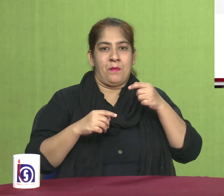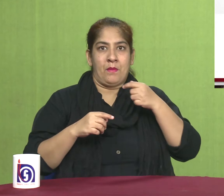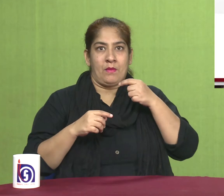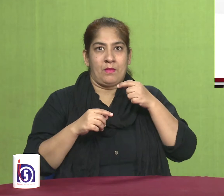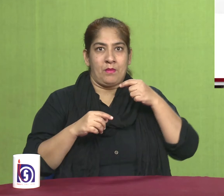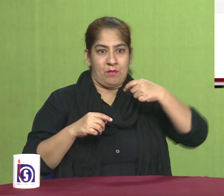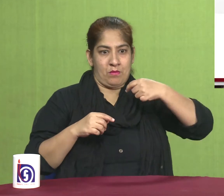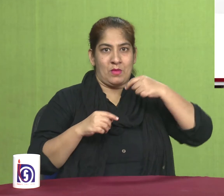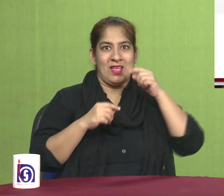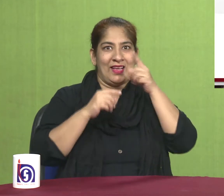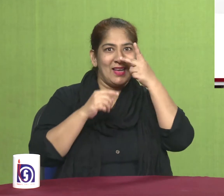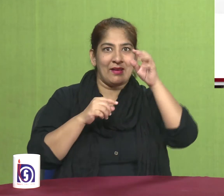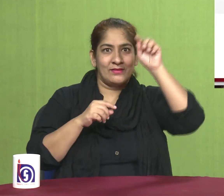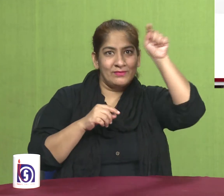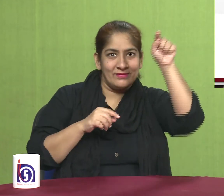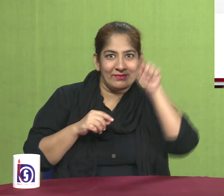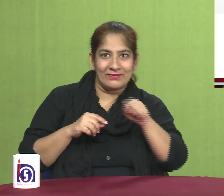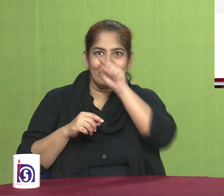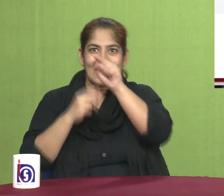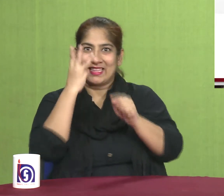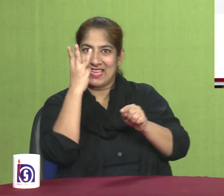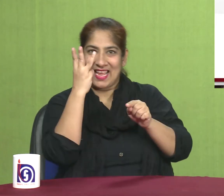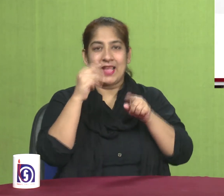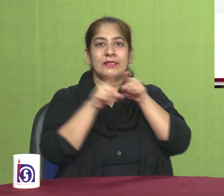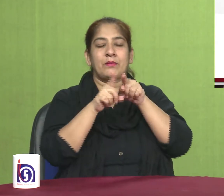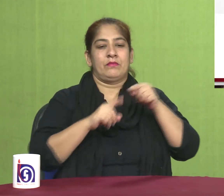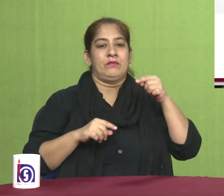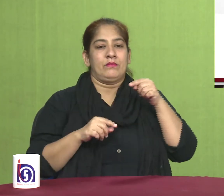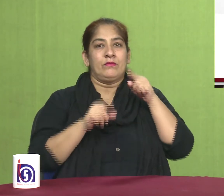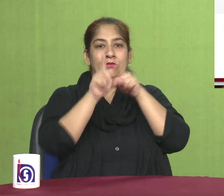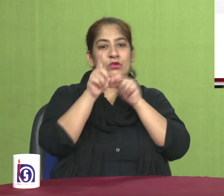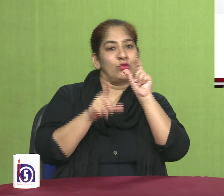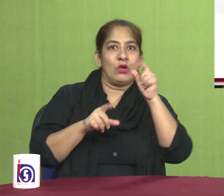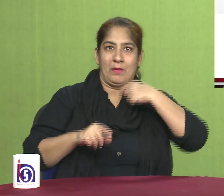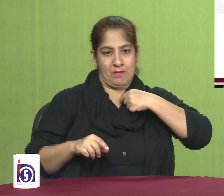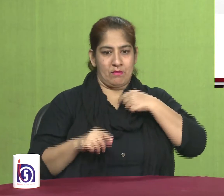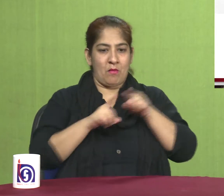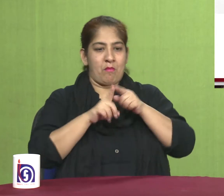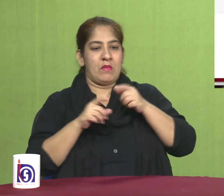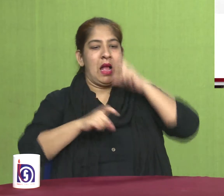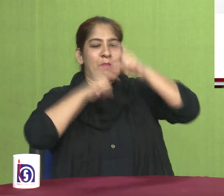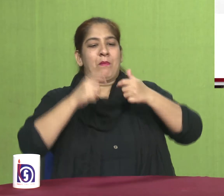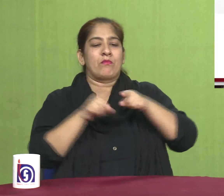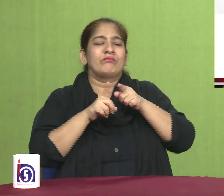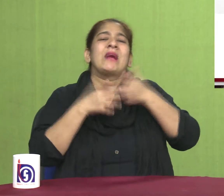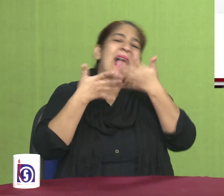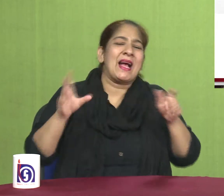This is just like you can see on the screen 3 circles, 2 blue color and 1 red